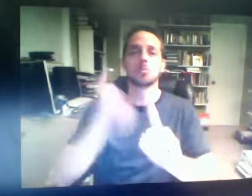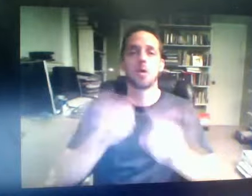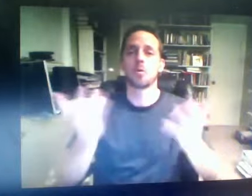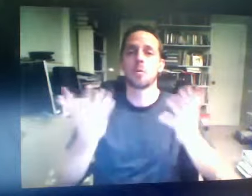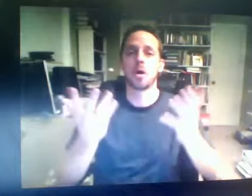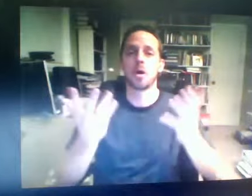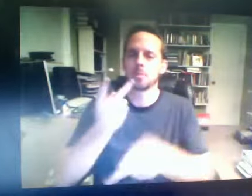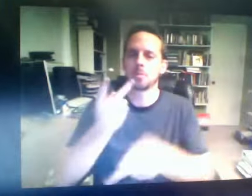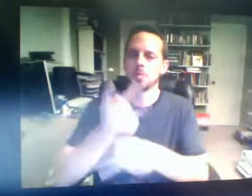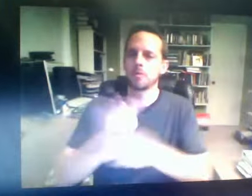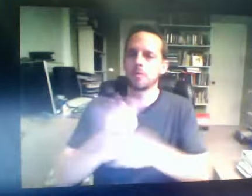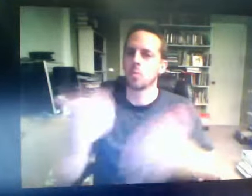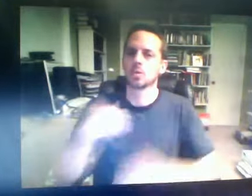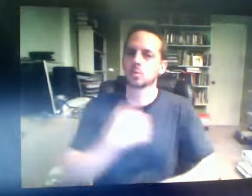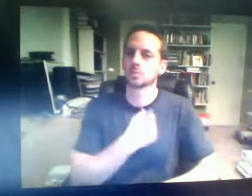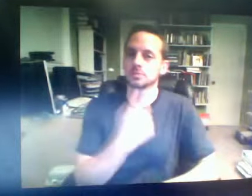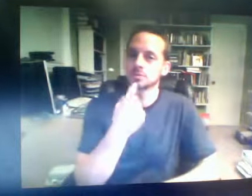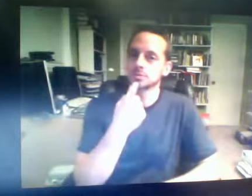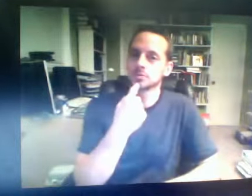Well, the reason is what my point is.